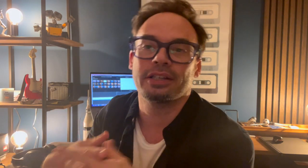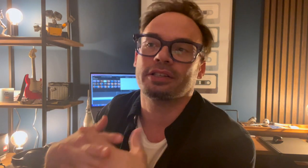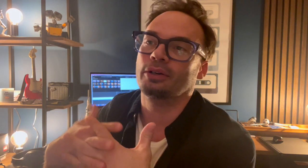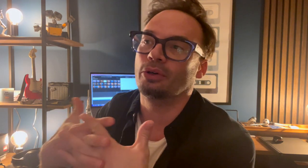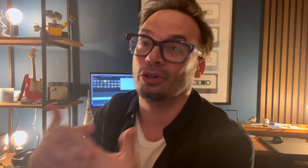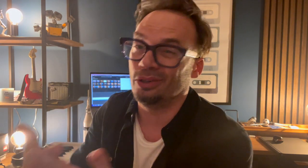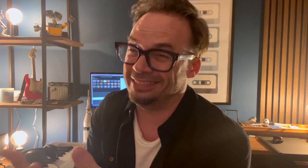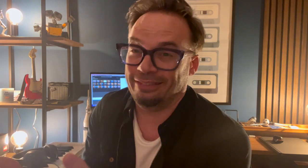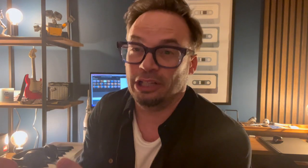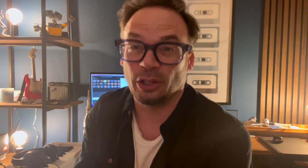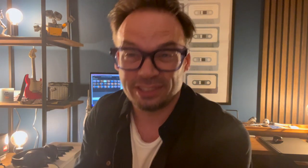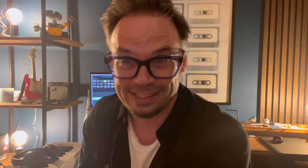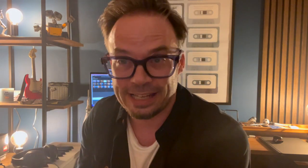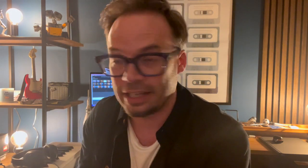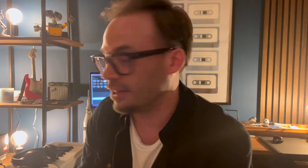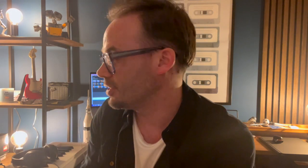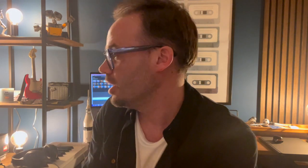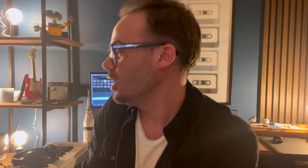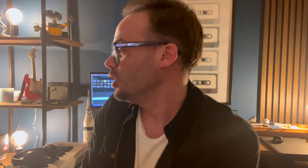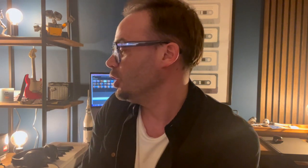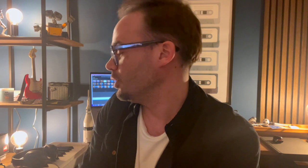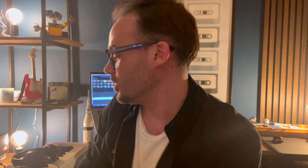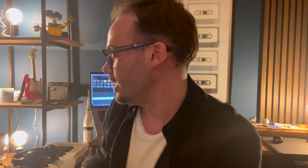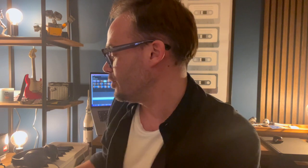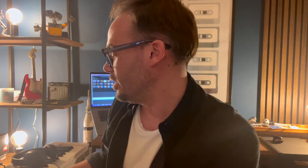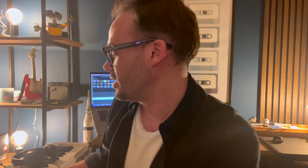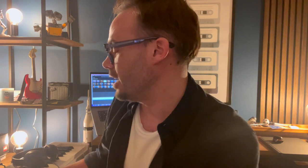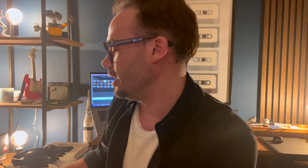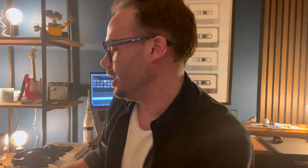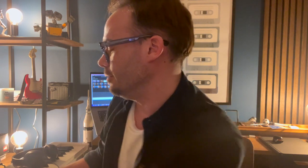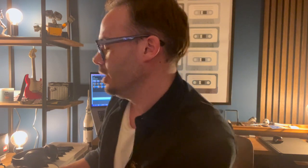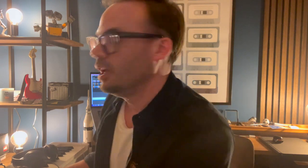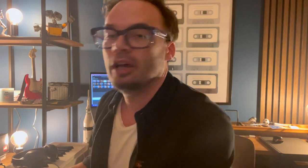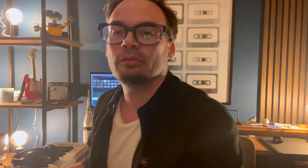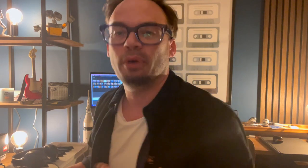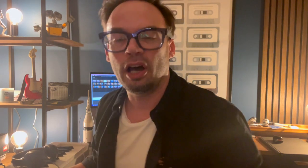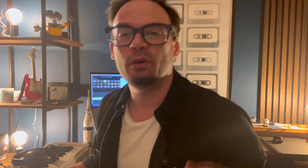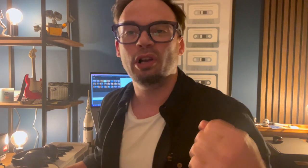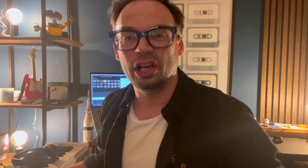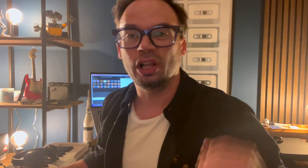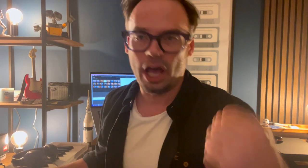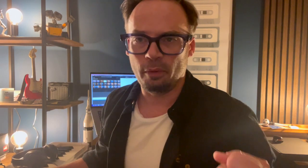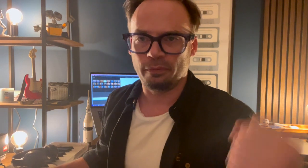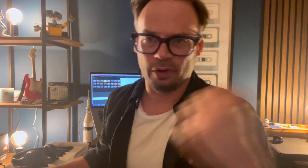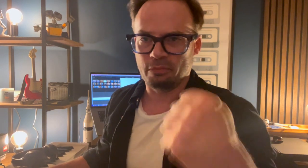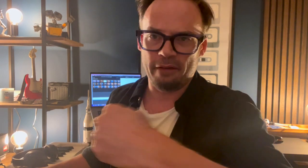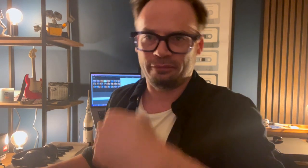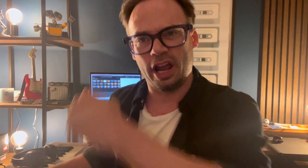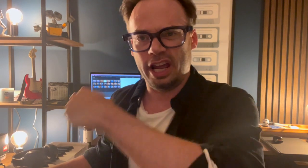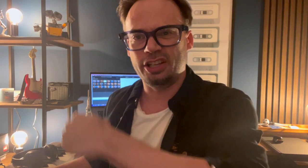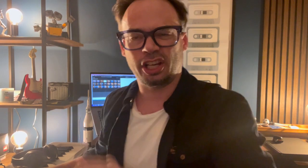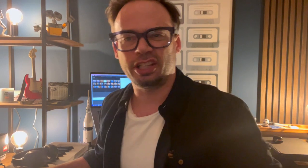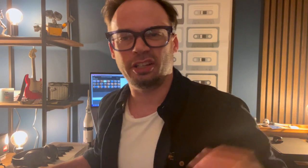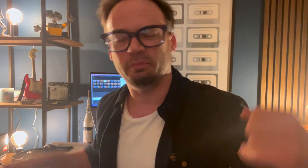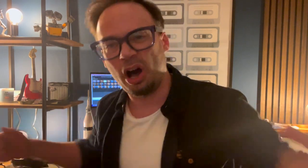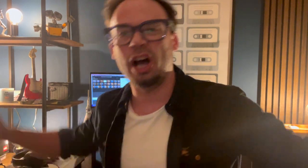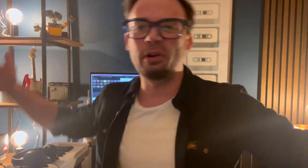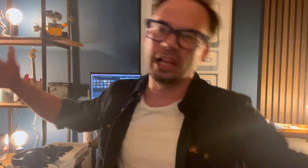Or Reluctant singers You could just Literally sing Buy a little help For my friends You can Buy a little